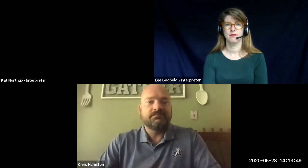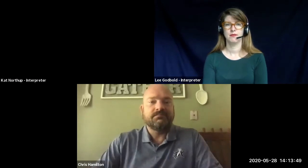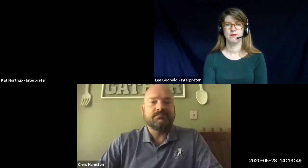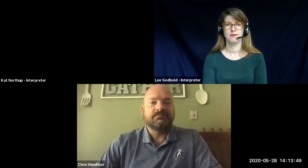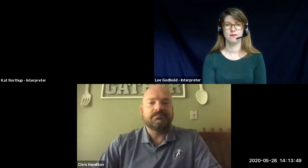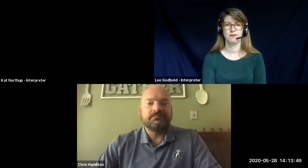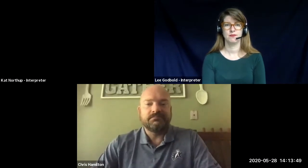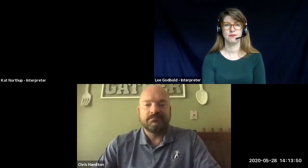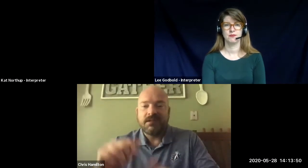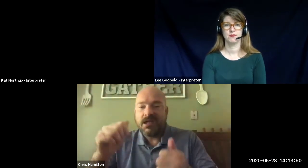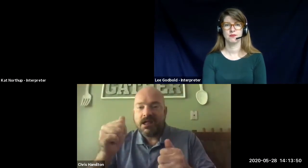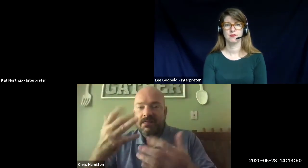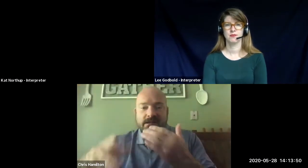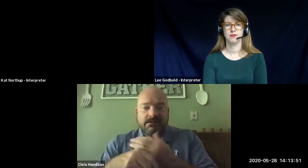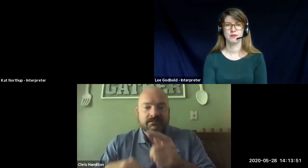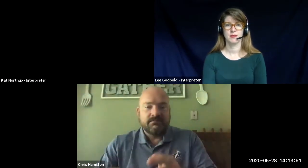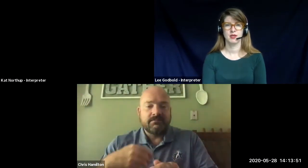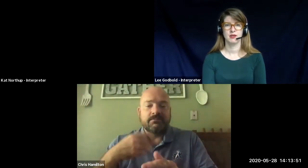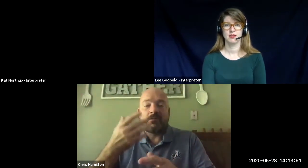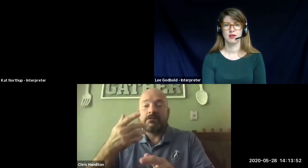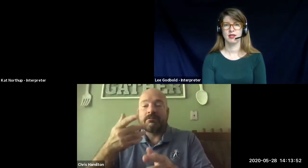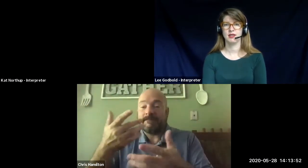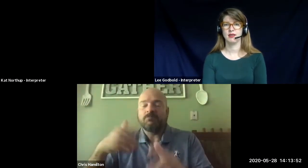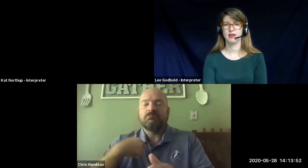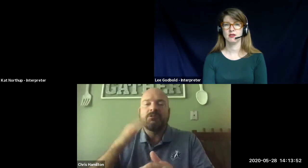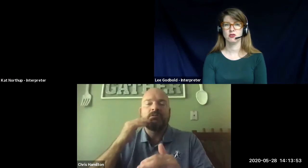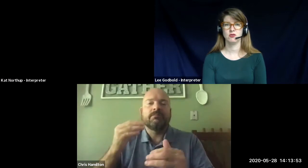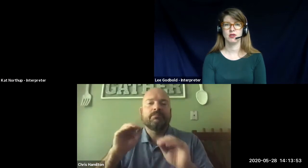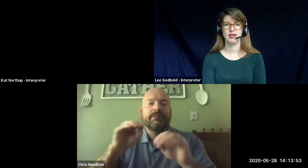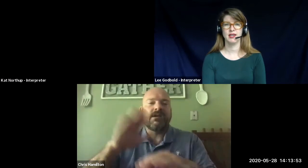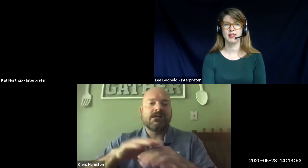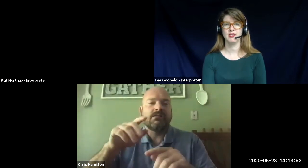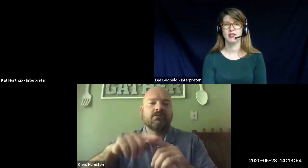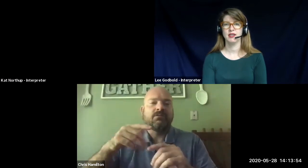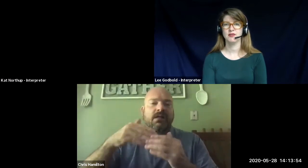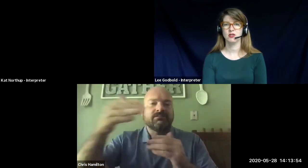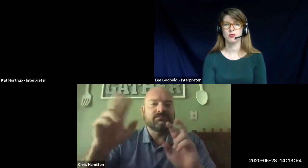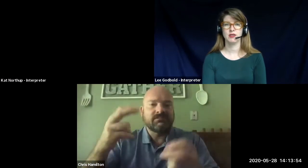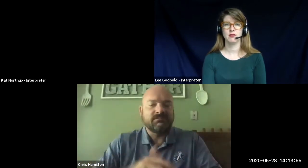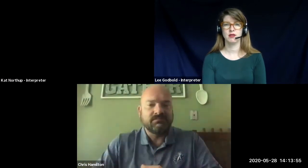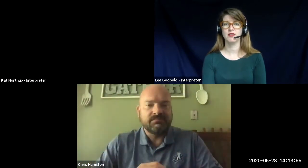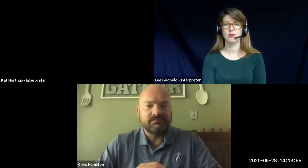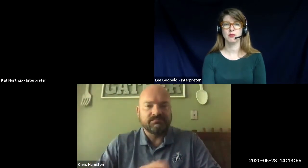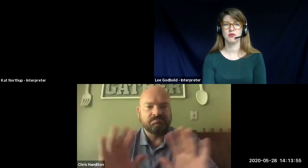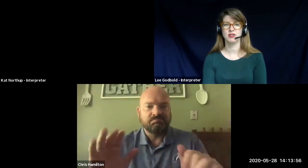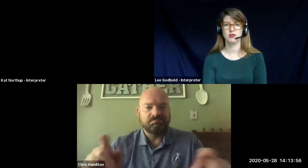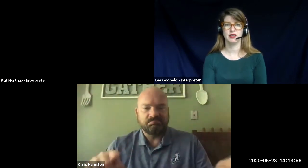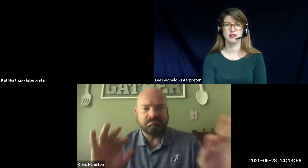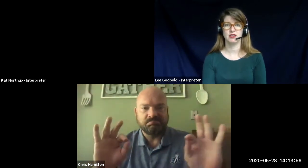Anything to add? If so, we can, if not, we can move on to our next